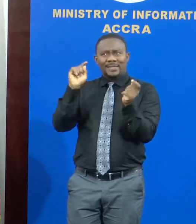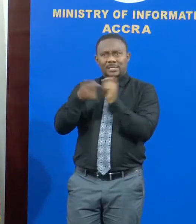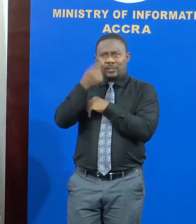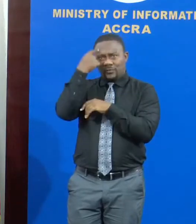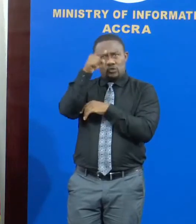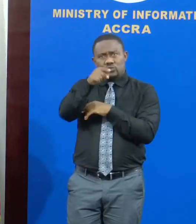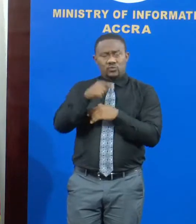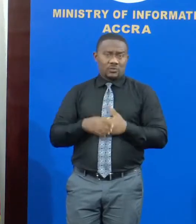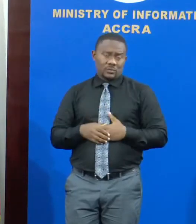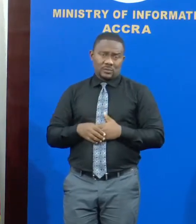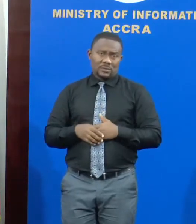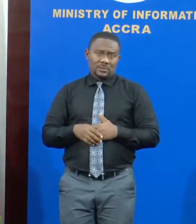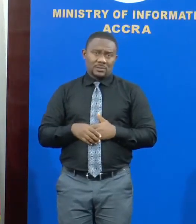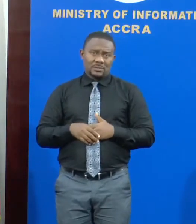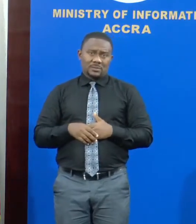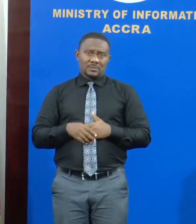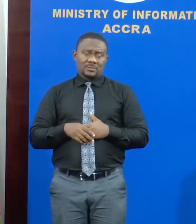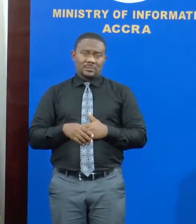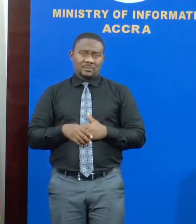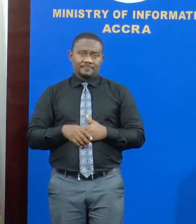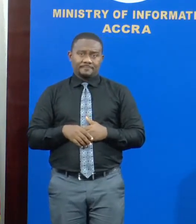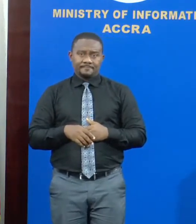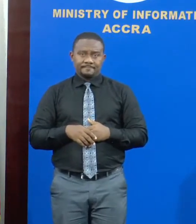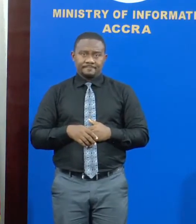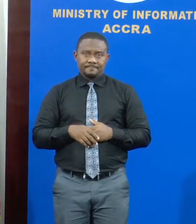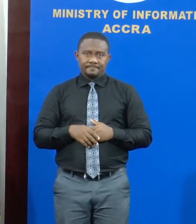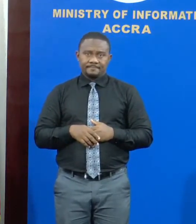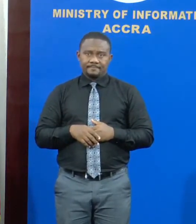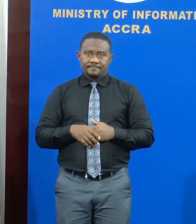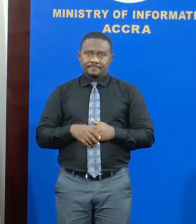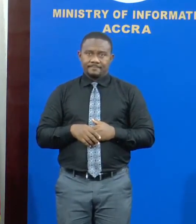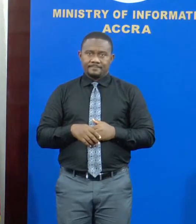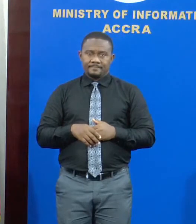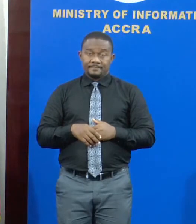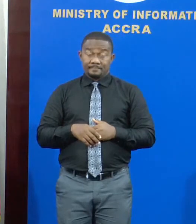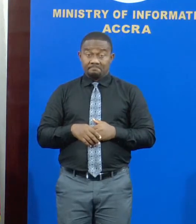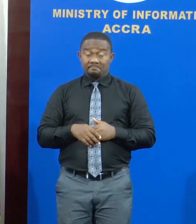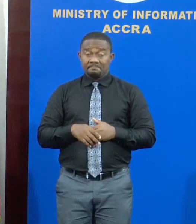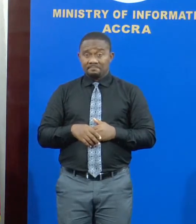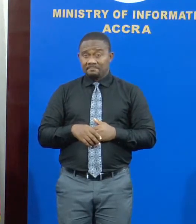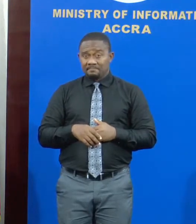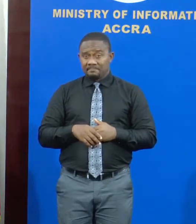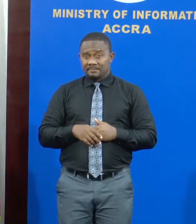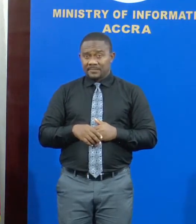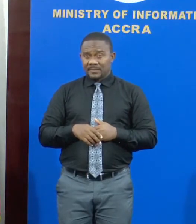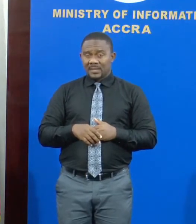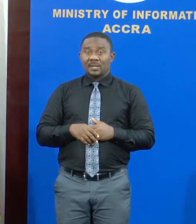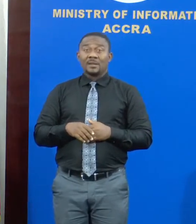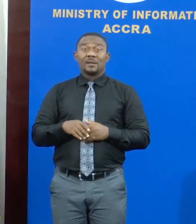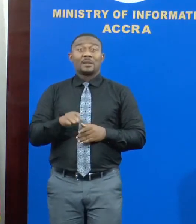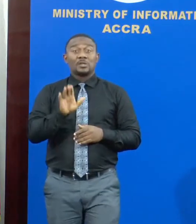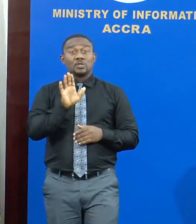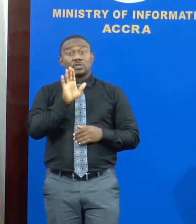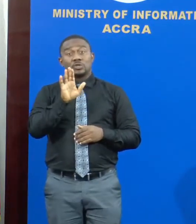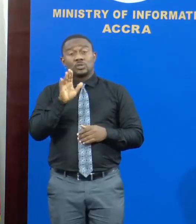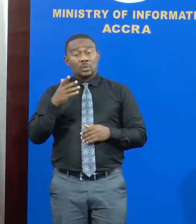data, we would say that for the purposes of computation of your